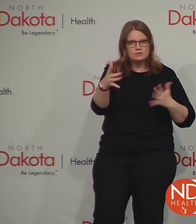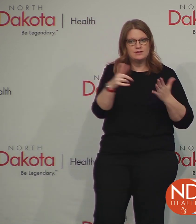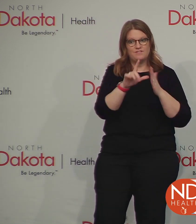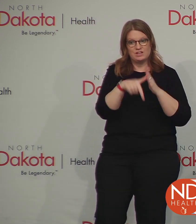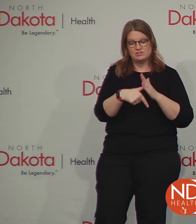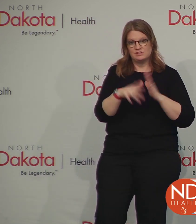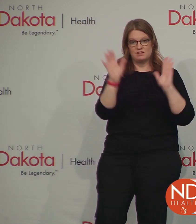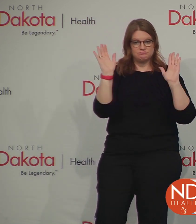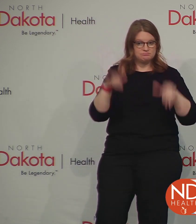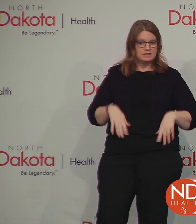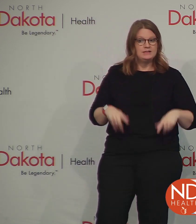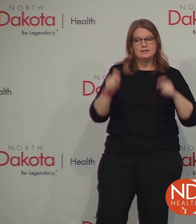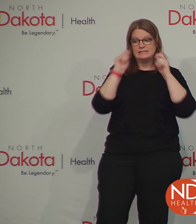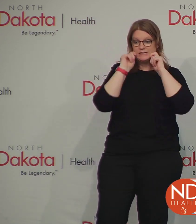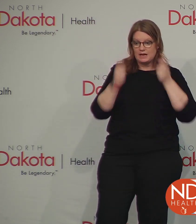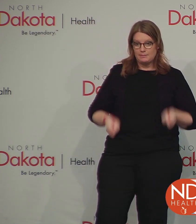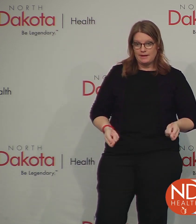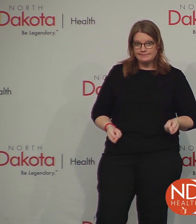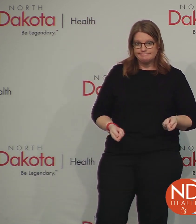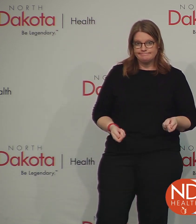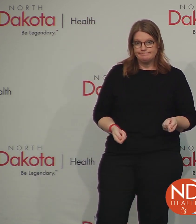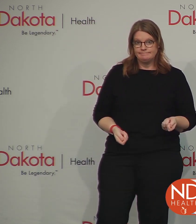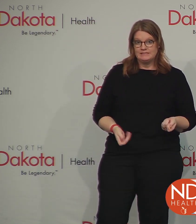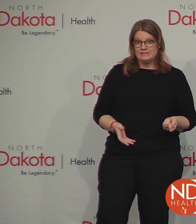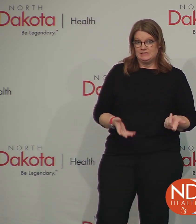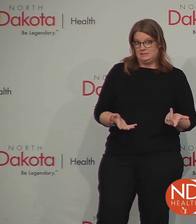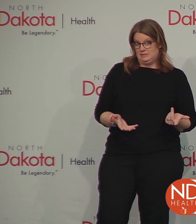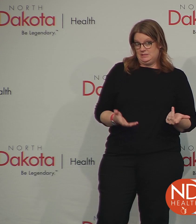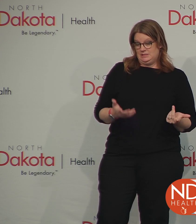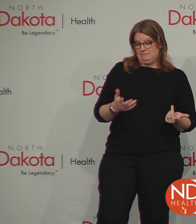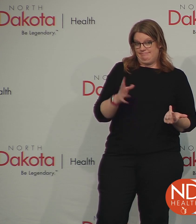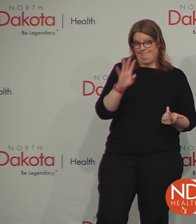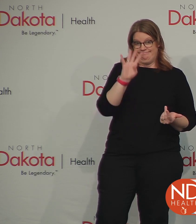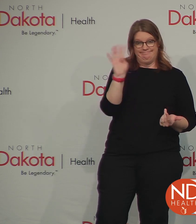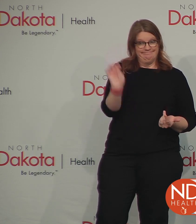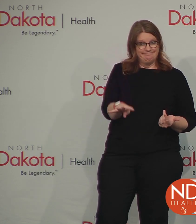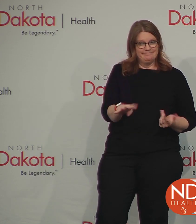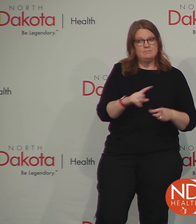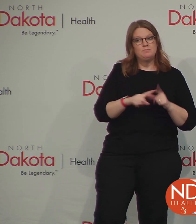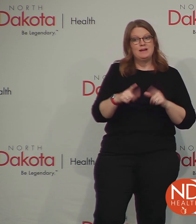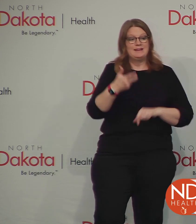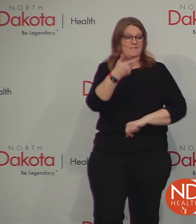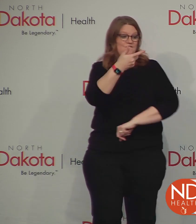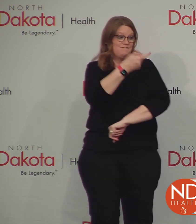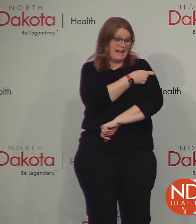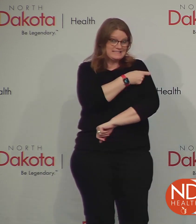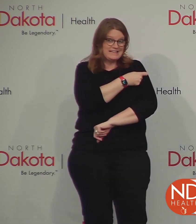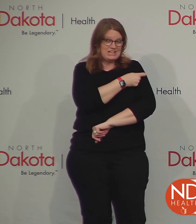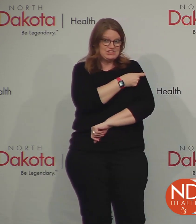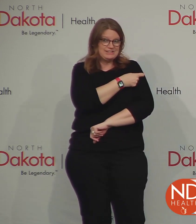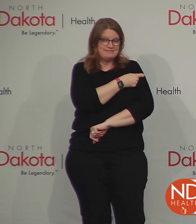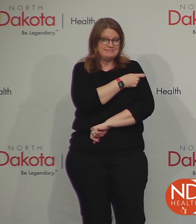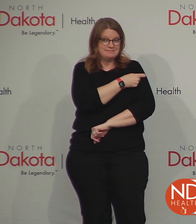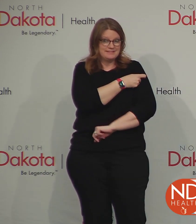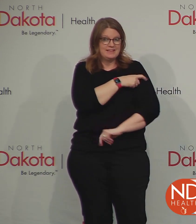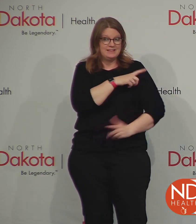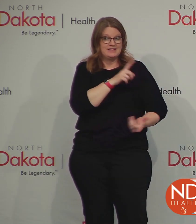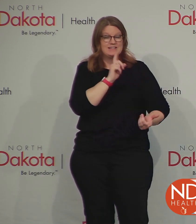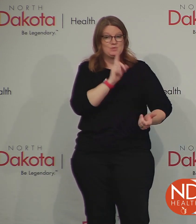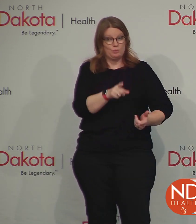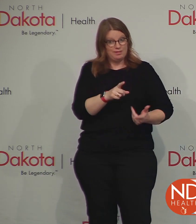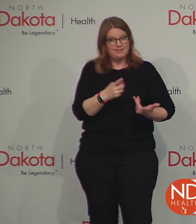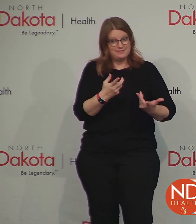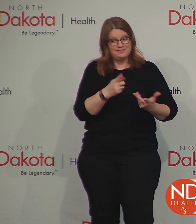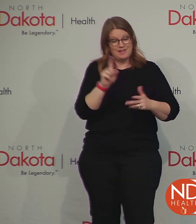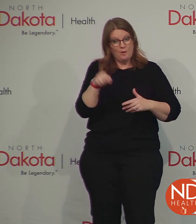say you can take your mask off. We don't yet know that yet, but vaccination is likely the only path towards ever getting to the point where